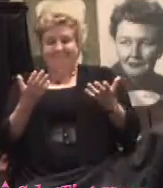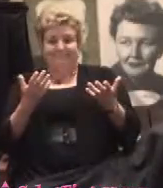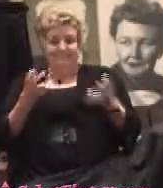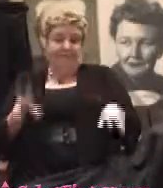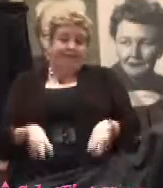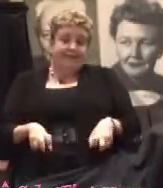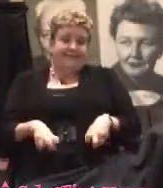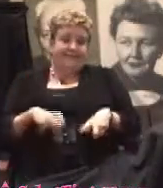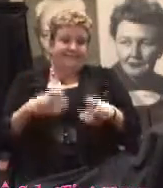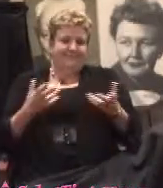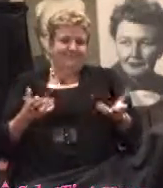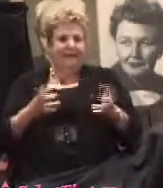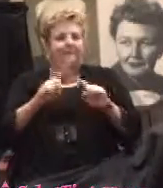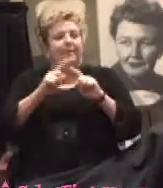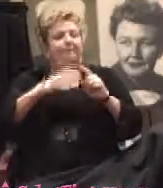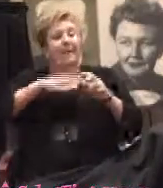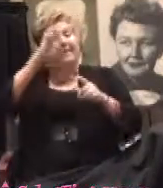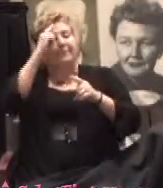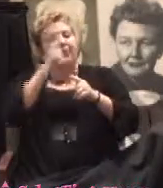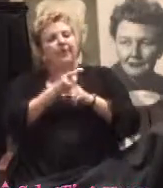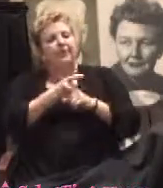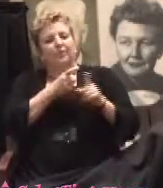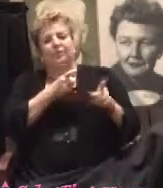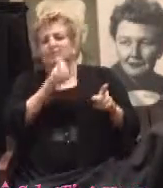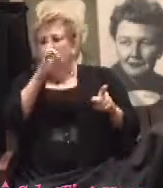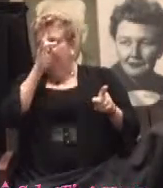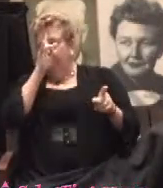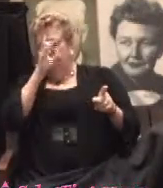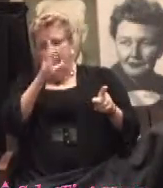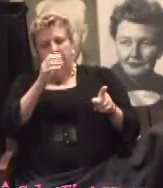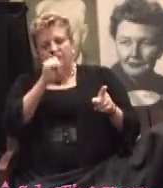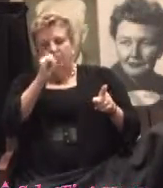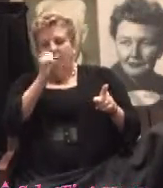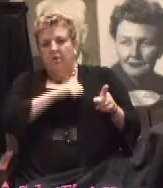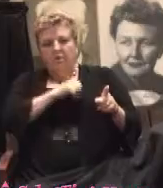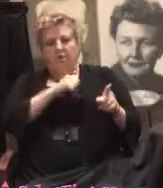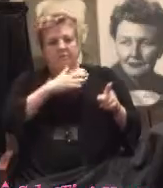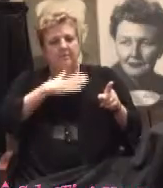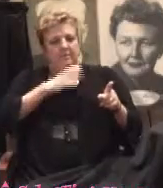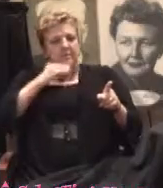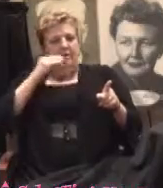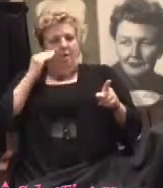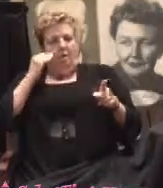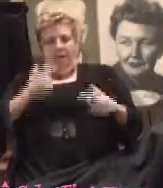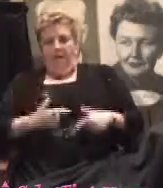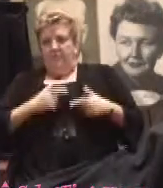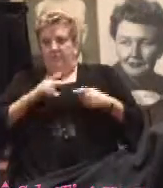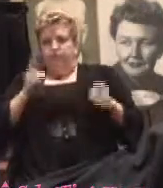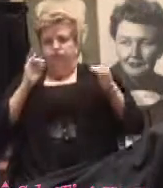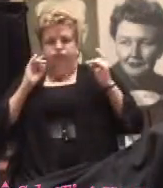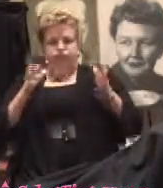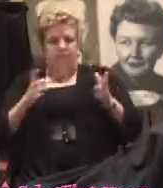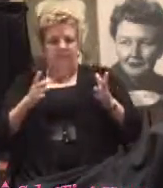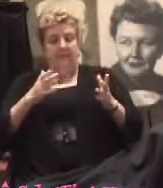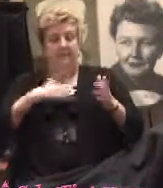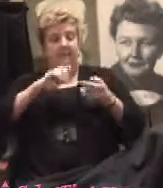But my brother ahead of me was a terrible drunk, and he made my home life very unhappy. So when my friends and everybody were drinking beer and doing stuff,